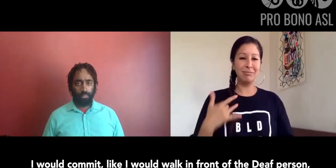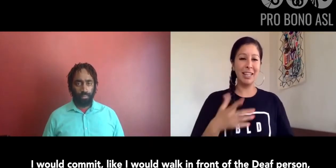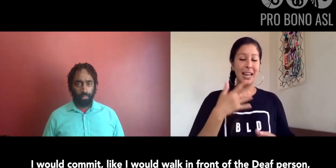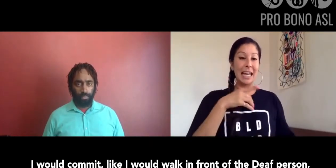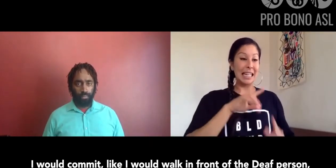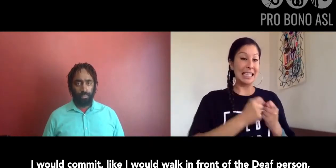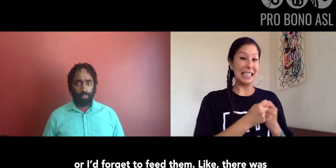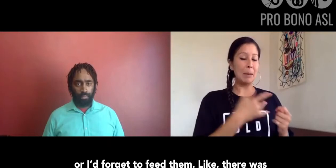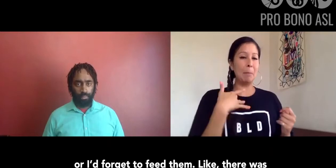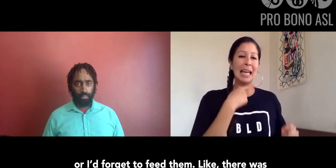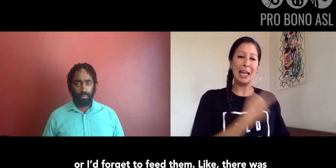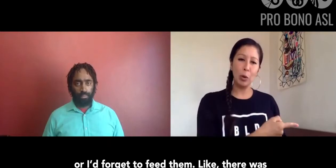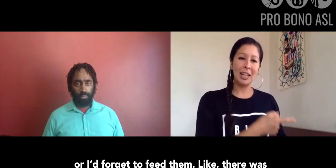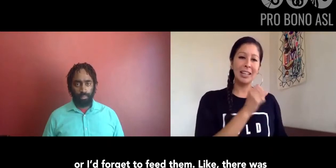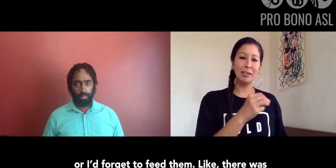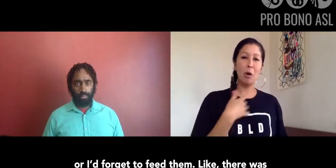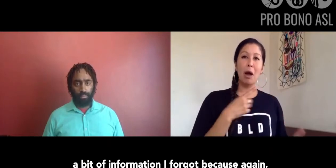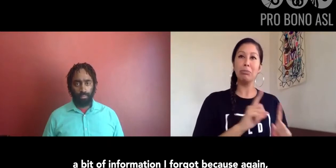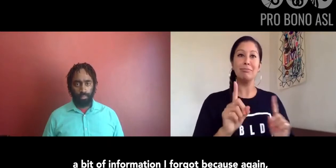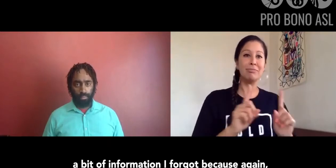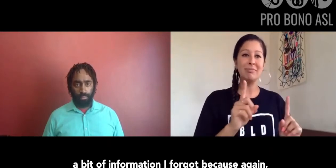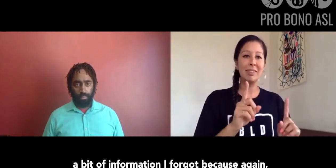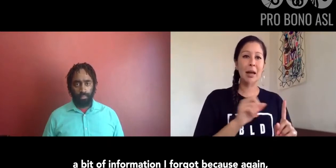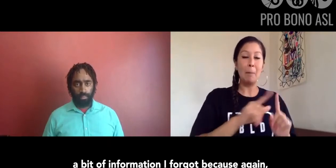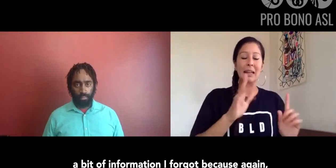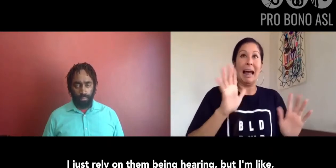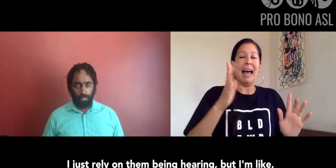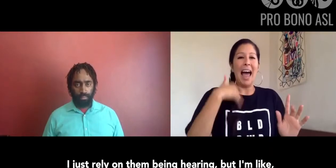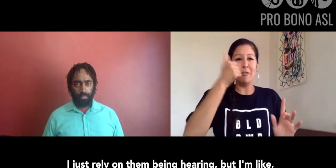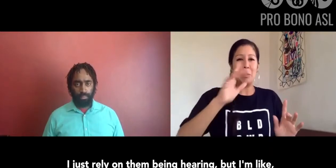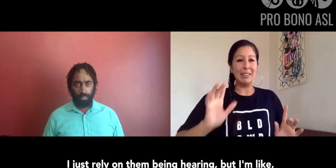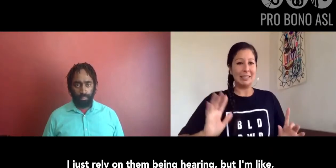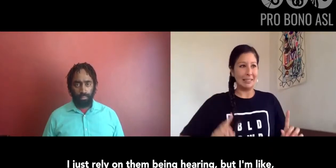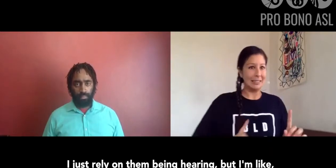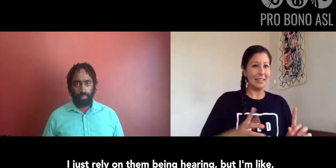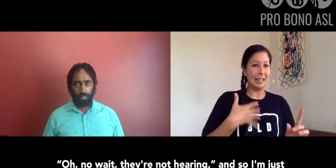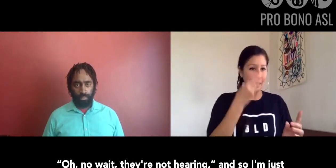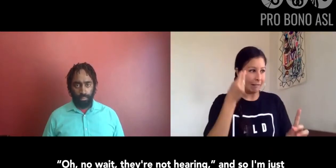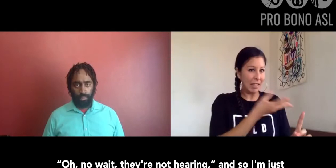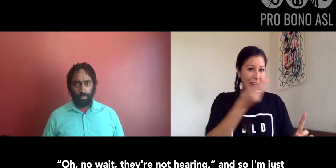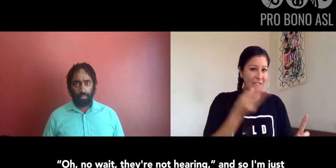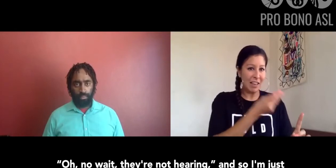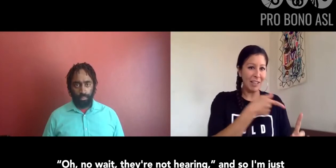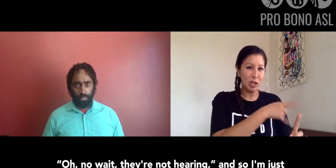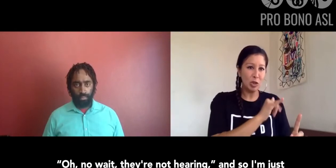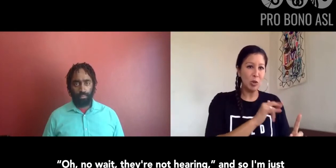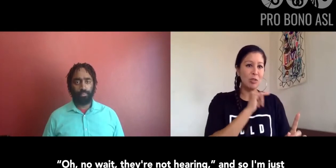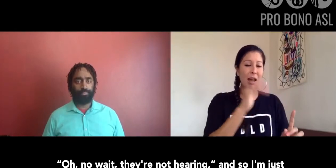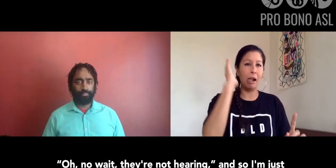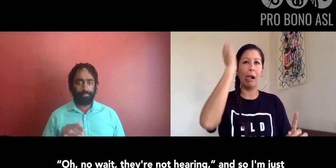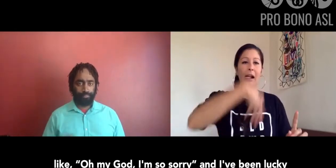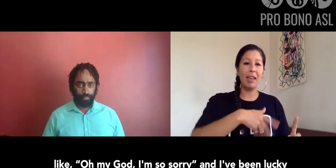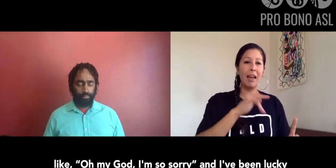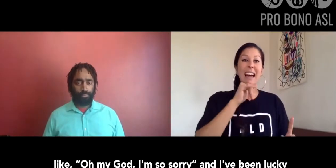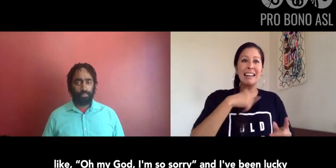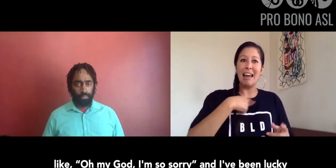would walk in front of the deaf person, or I'd forget to feed them. Like, there was a bit of information I forgot because, again, I just rely on them being hearing. But I'm like, oh, no, wait, they're not hearing. And